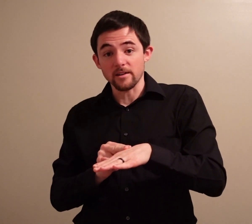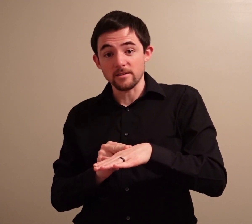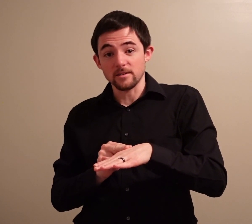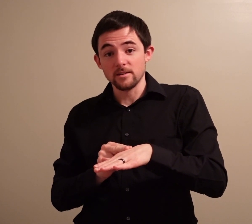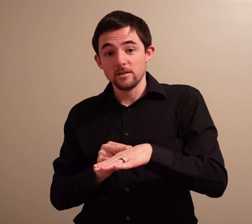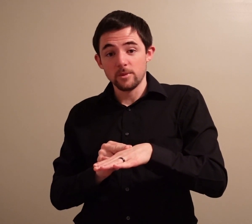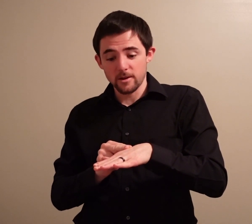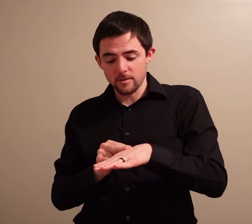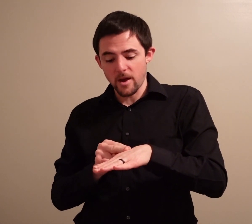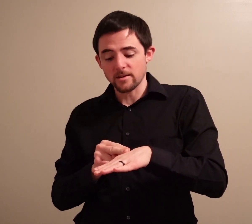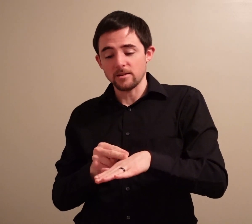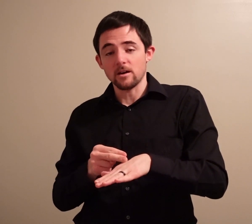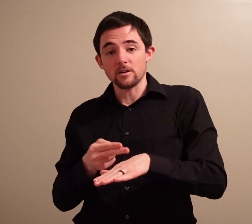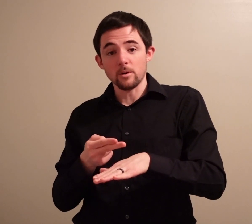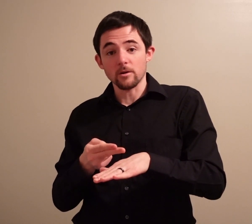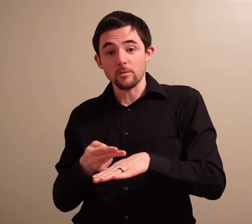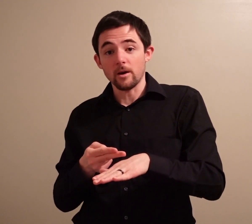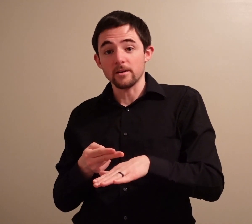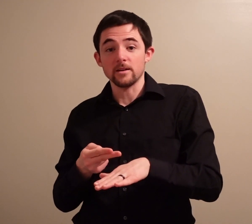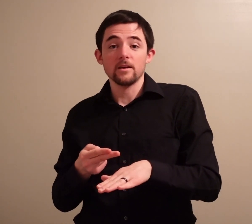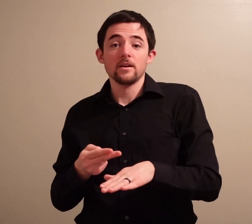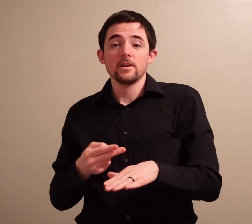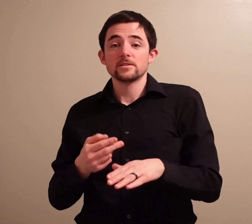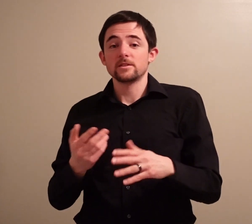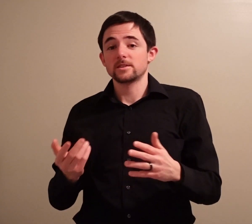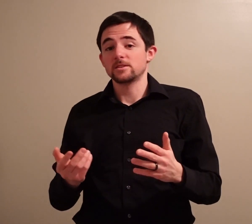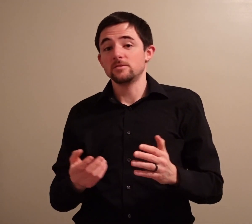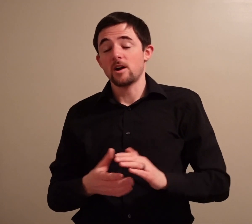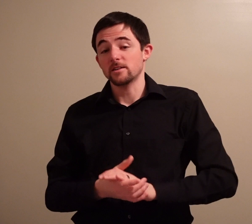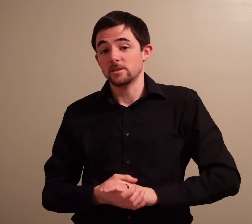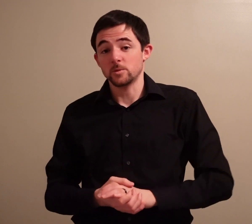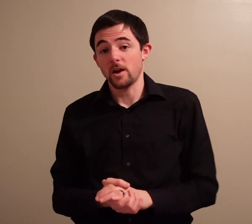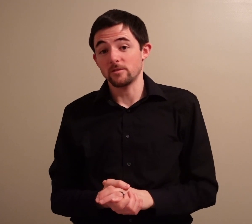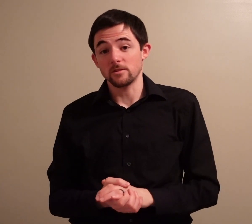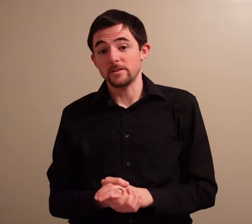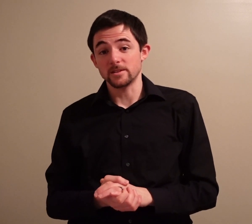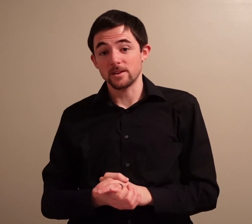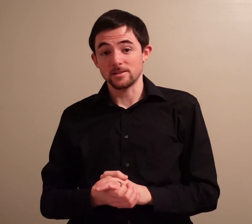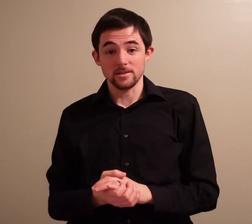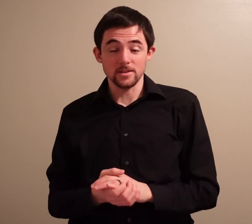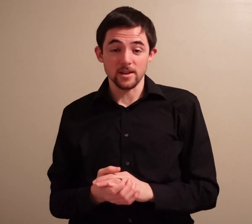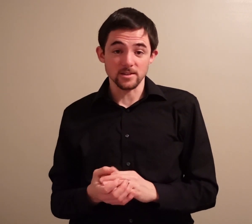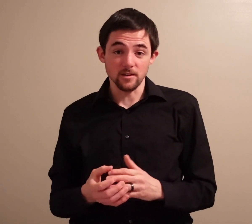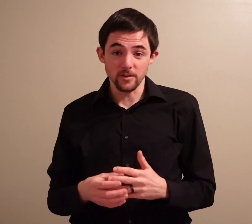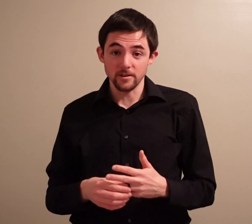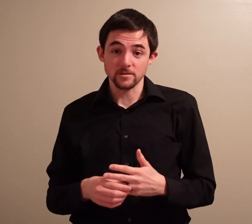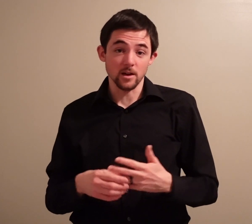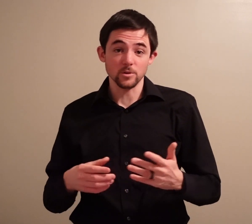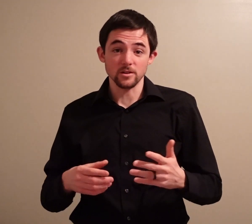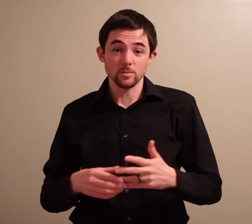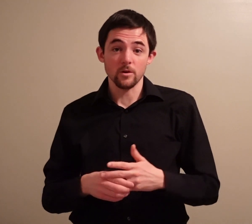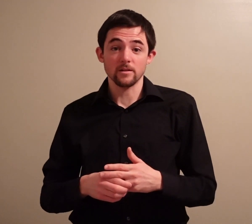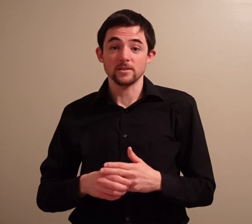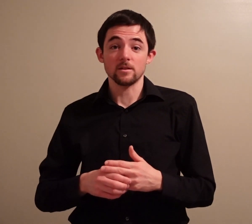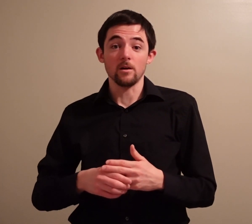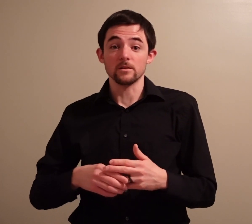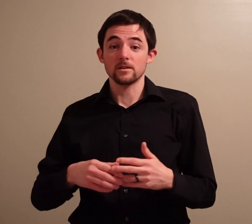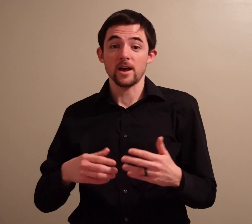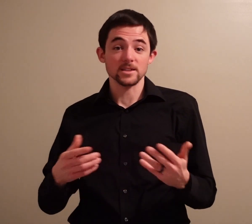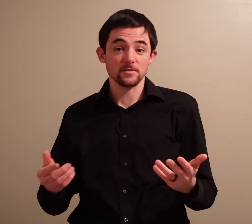classifying putting a band-aid on a part of the body. So this is a new concept we haven't really discussed in these ASL videos up to this point. Is called